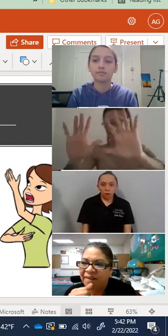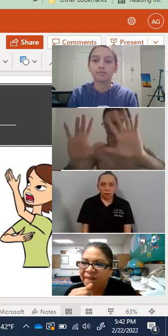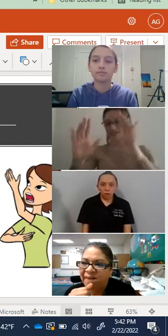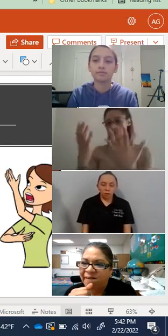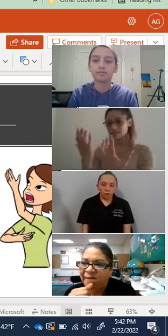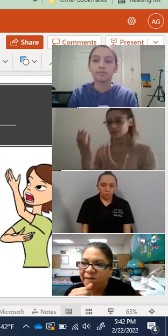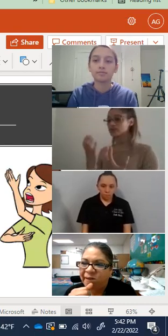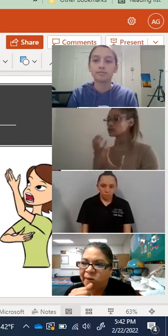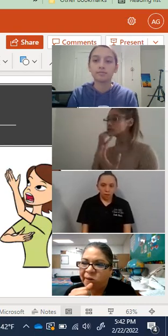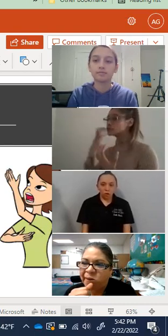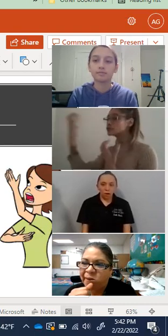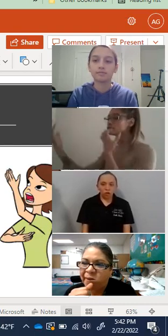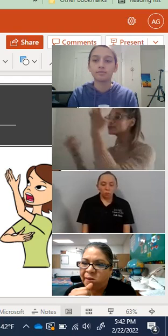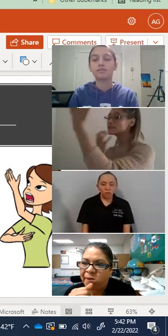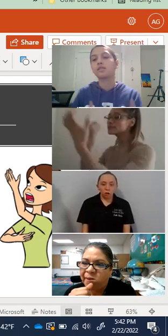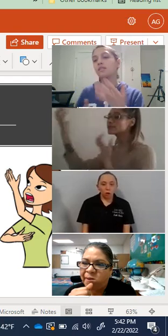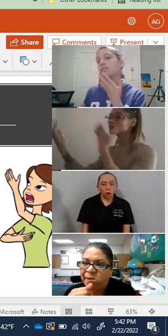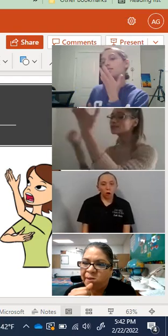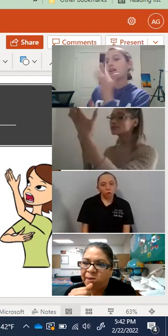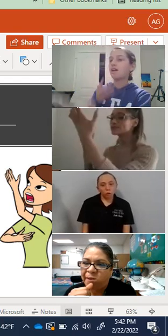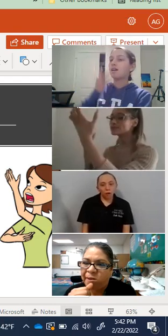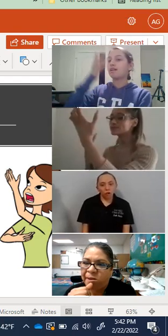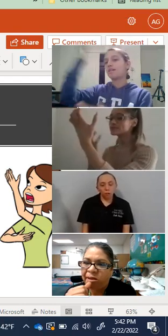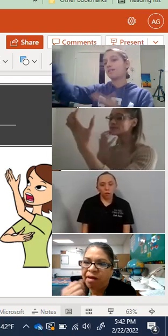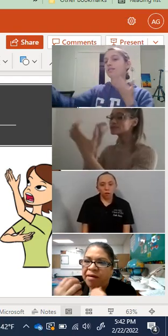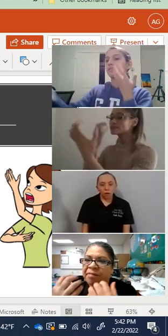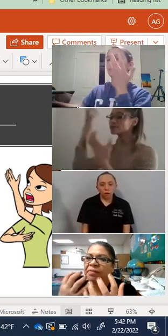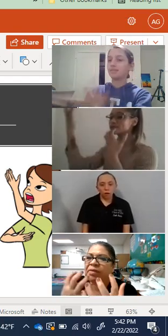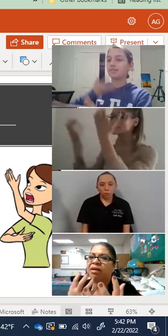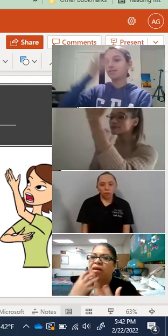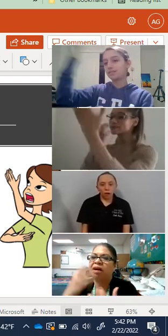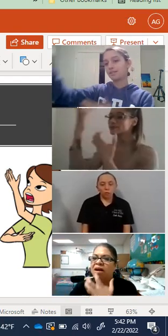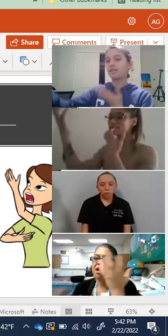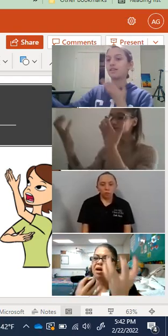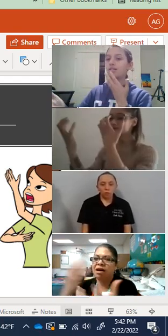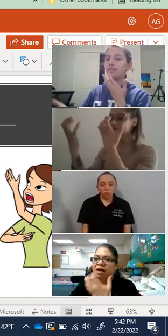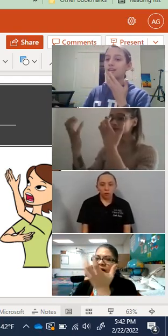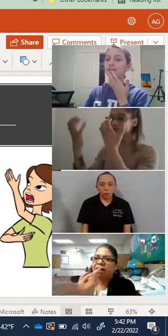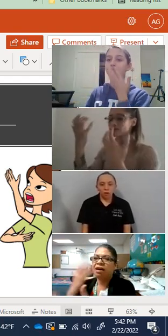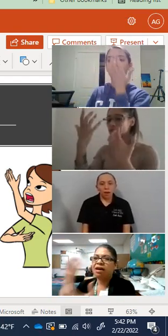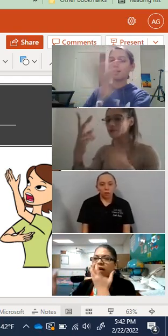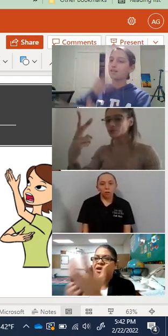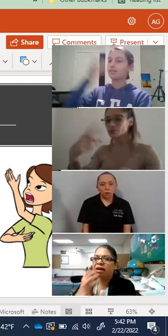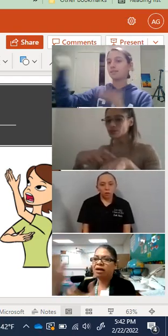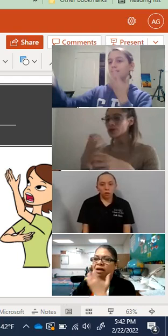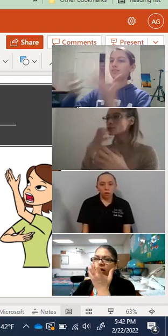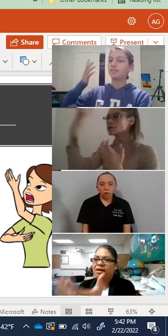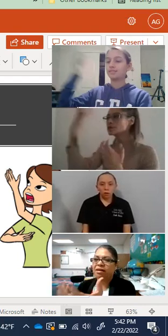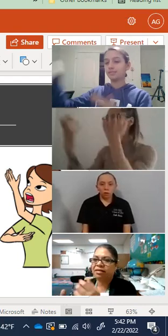So your hand shape is a claw sort of hand shape, and it comes out. So